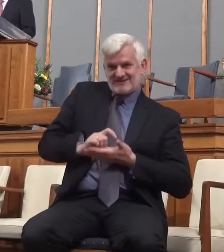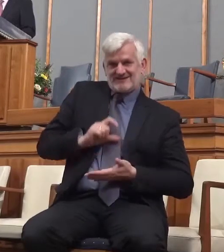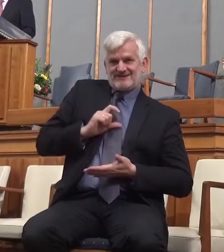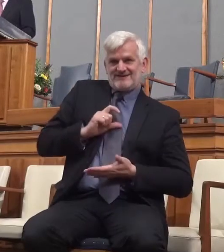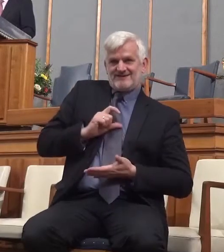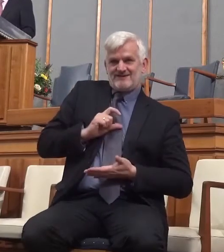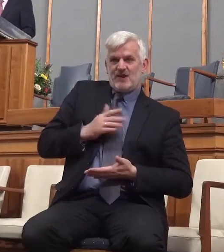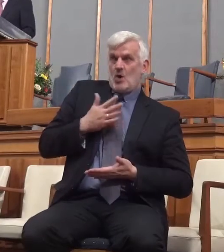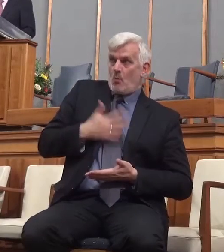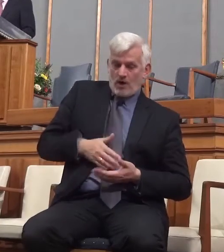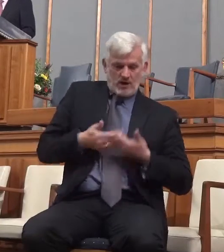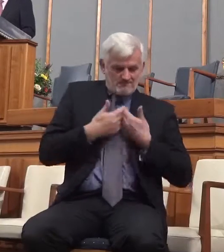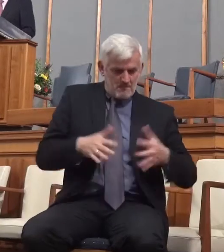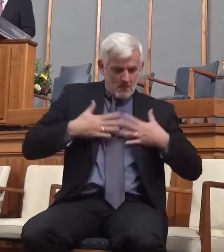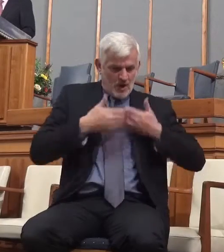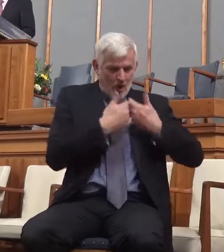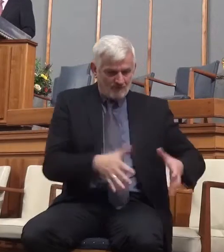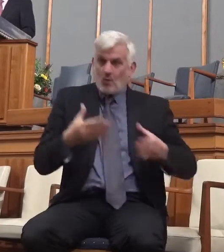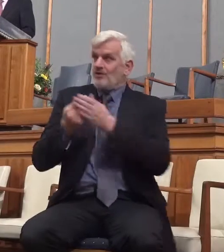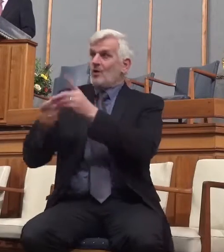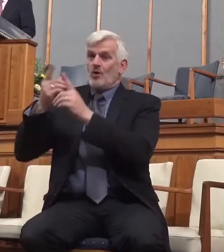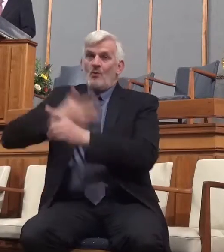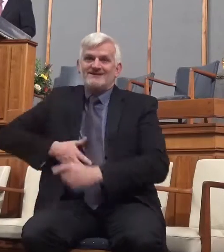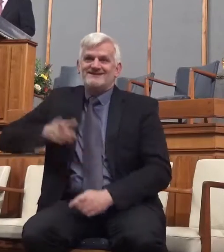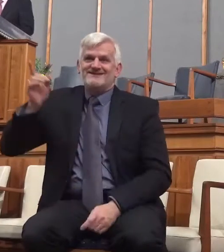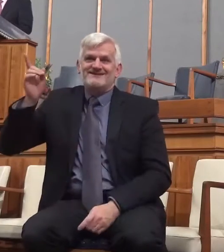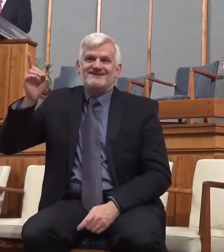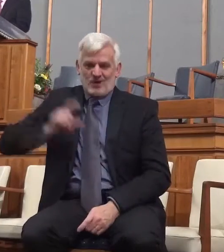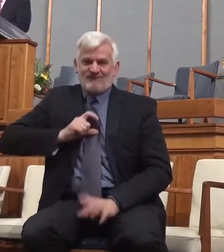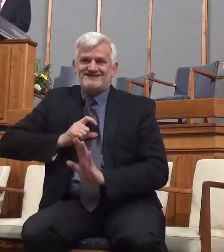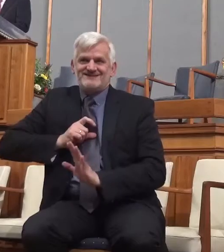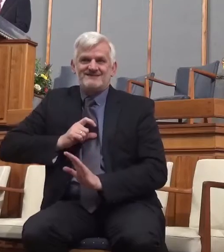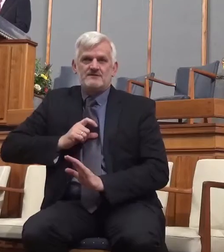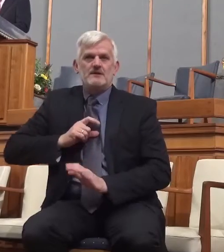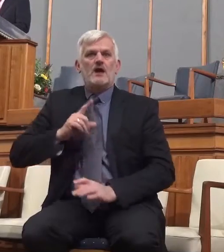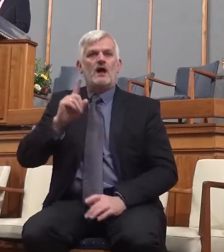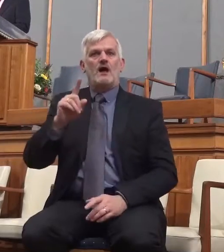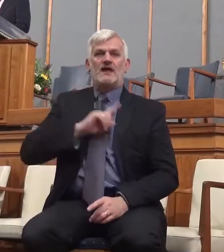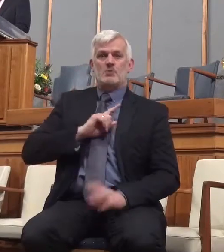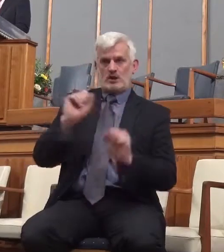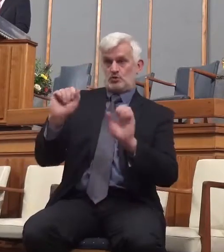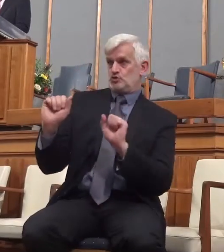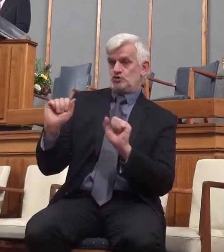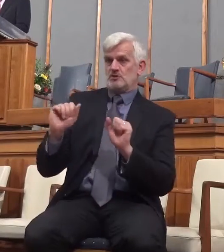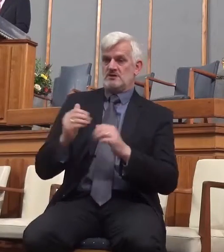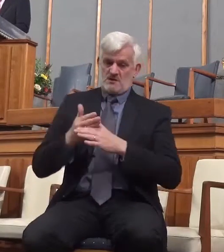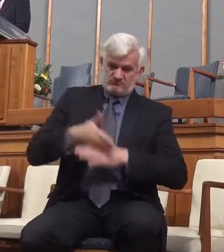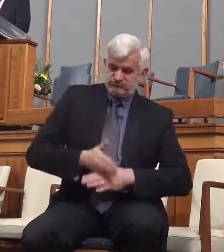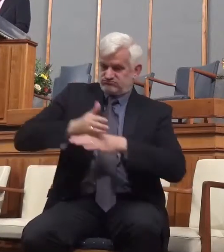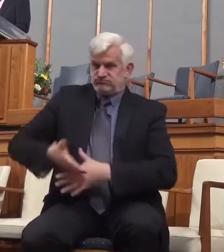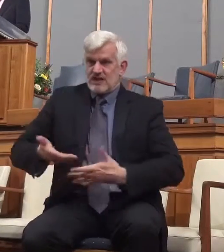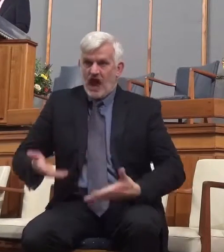body and to be present with the Lord. Wherefore we labour that whether present or absent, we may